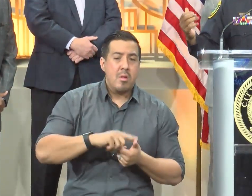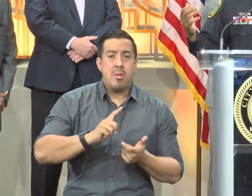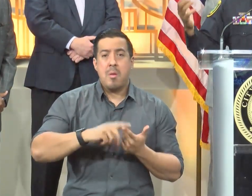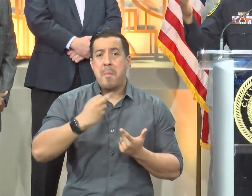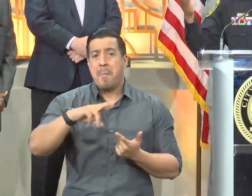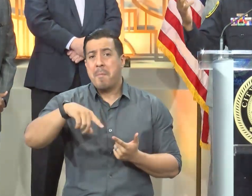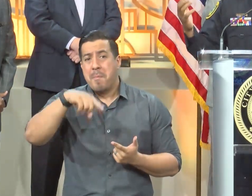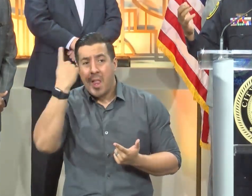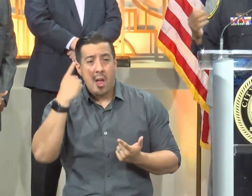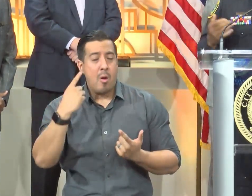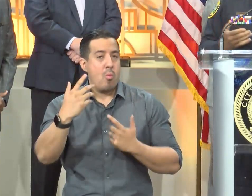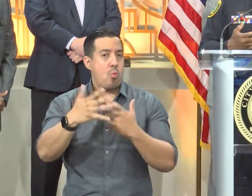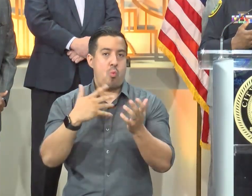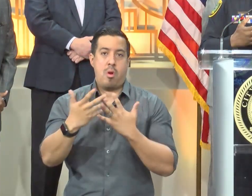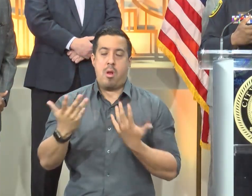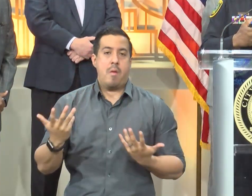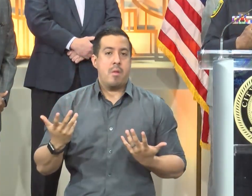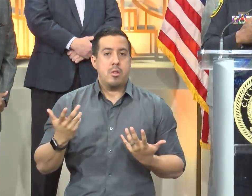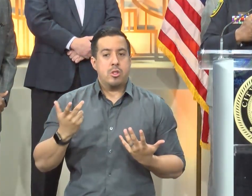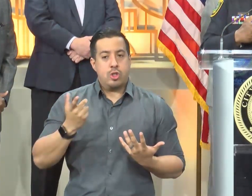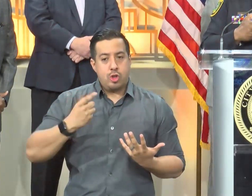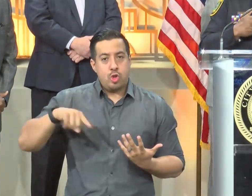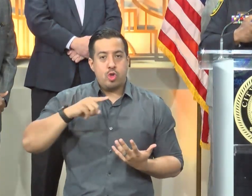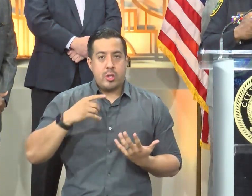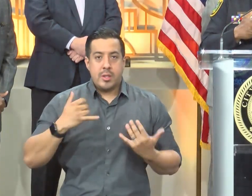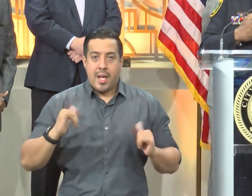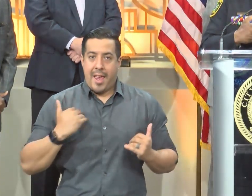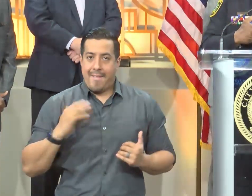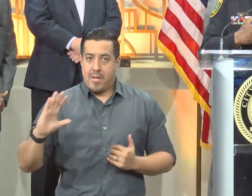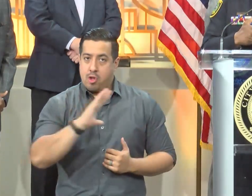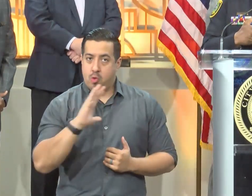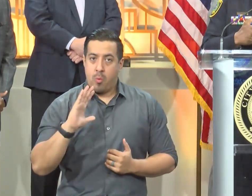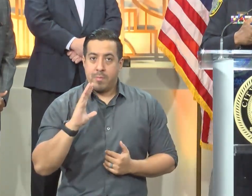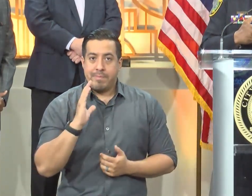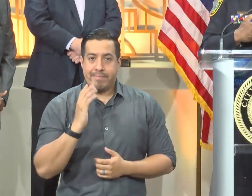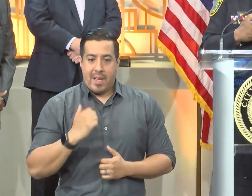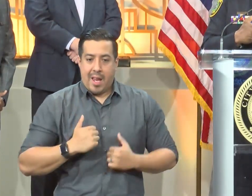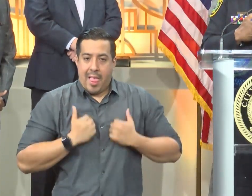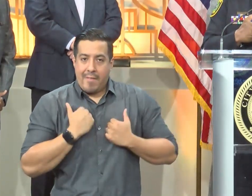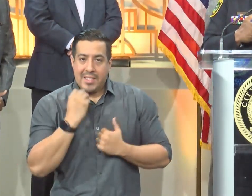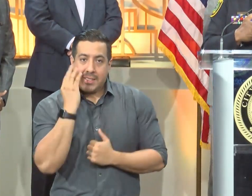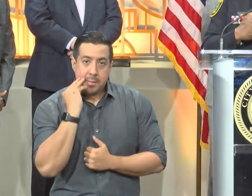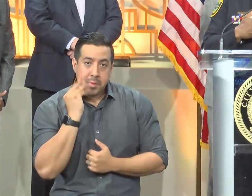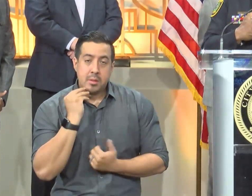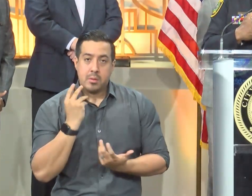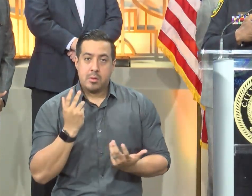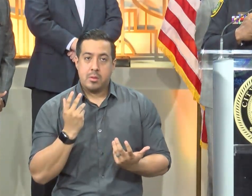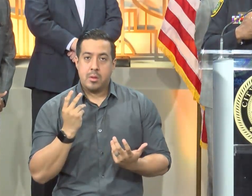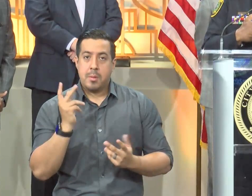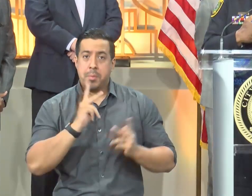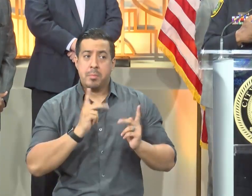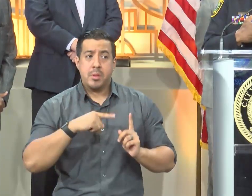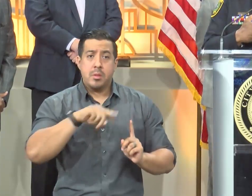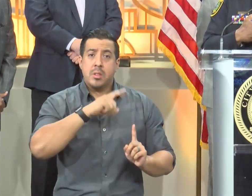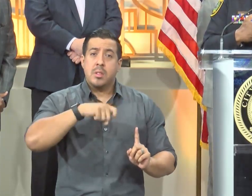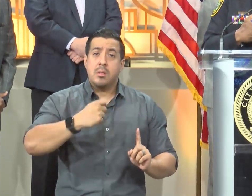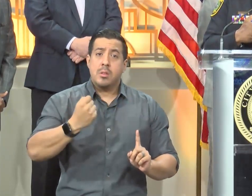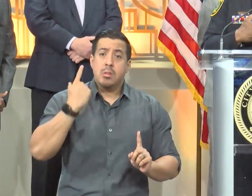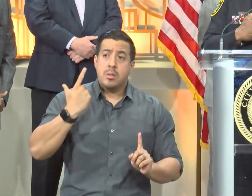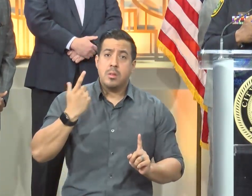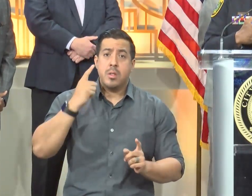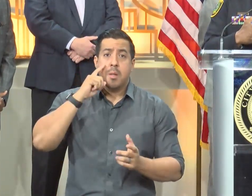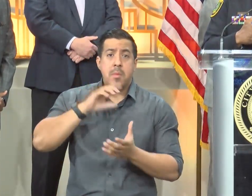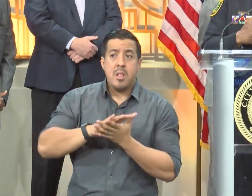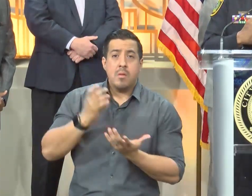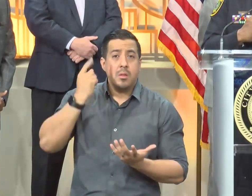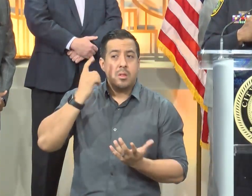black, whatever, you have your life experiences. And what people have to understand and believe, people